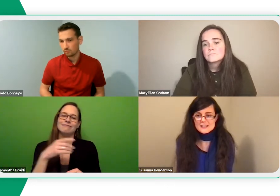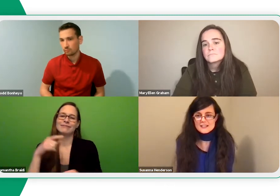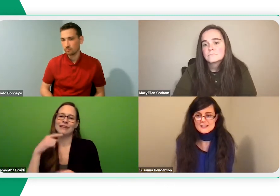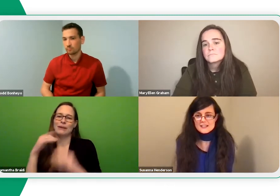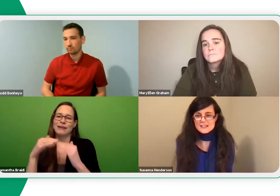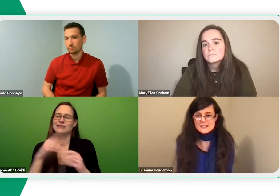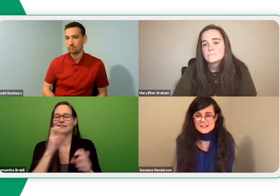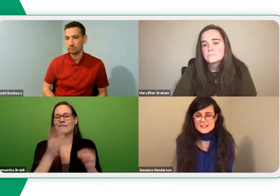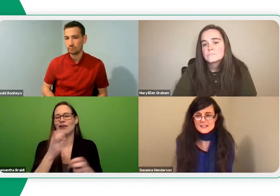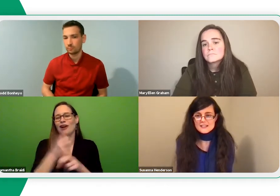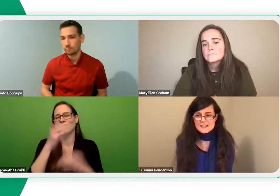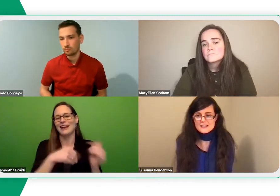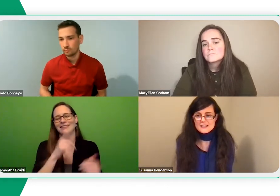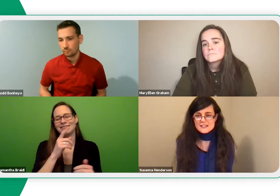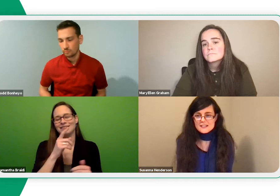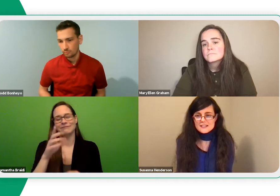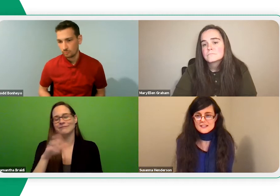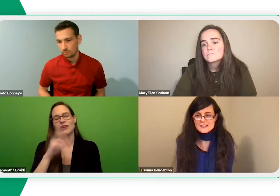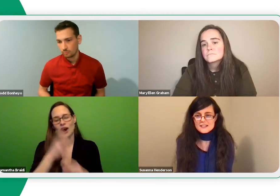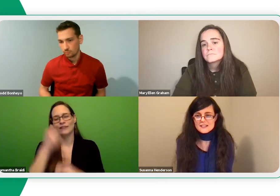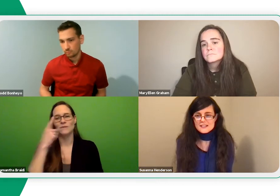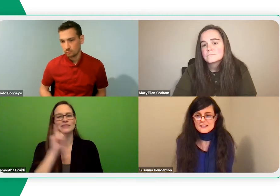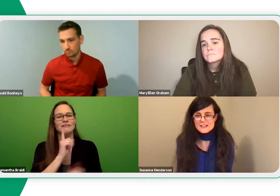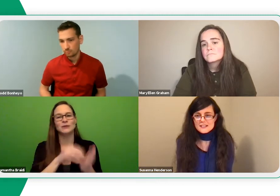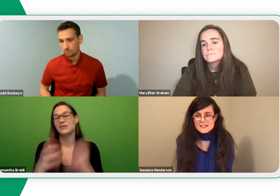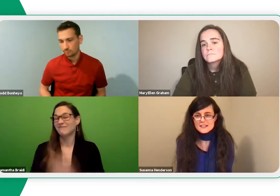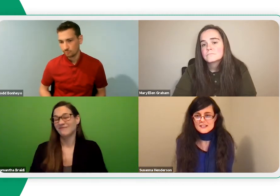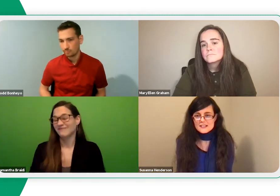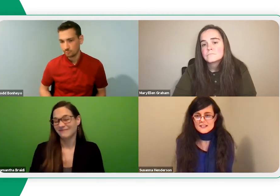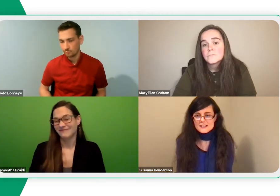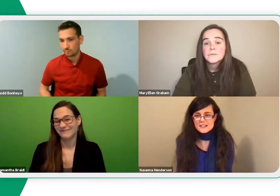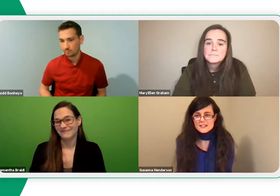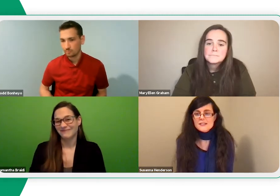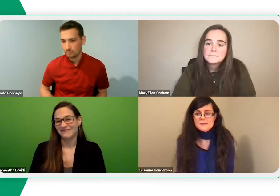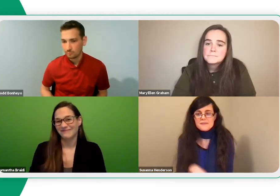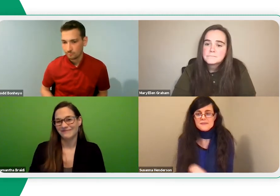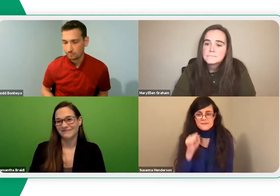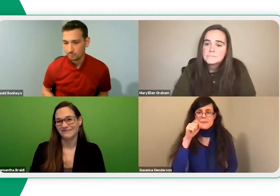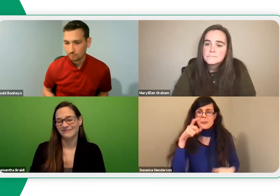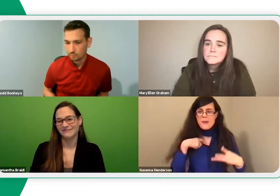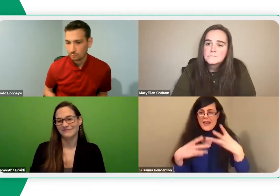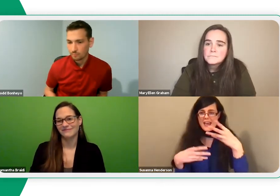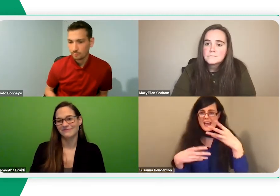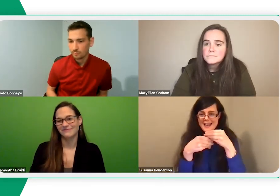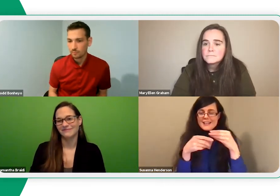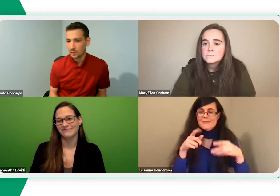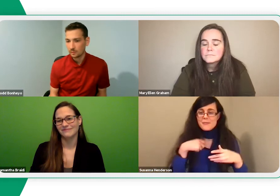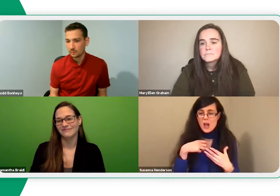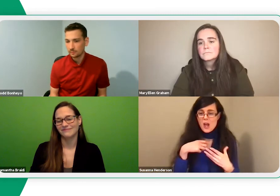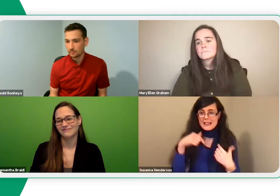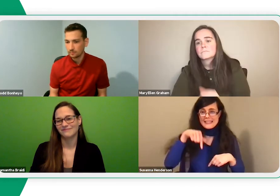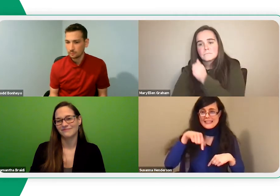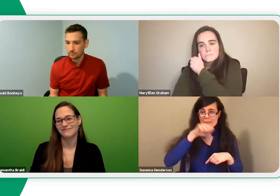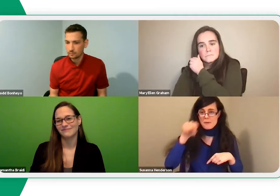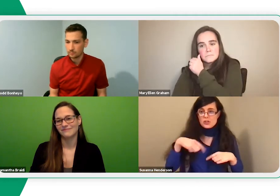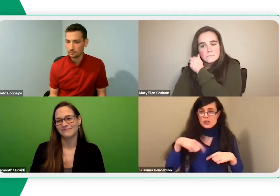that it's just a little tougher for the deaf youth than their hearing peers. That's what I would say. So this